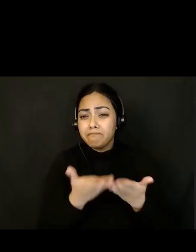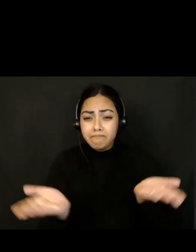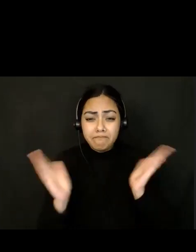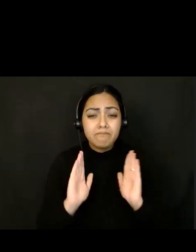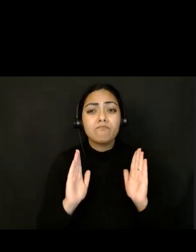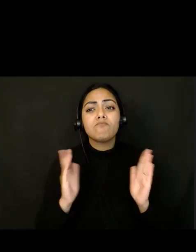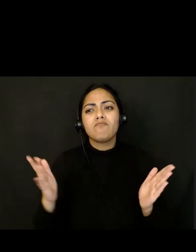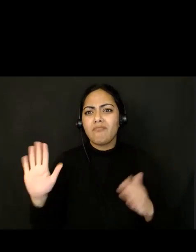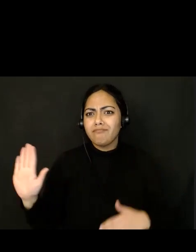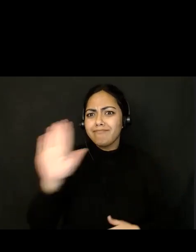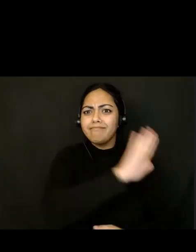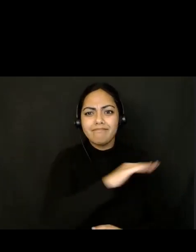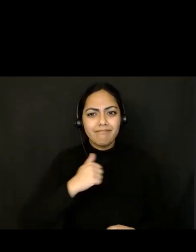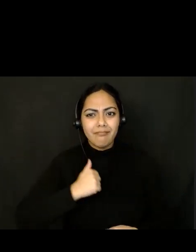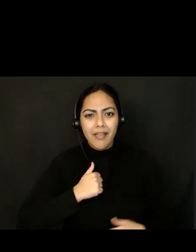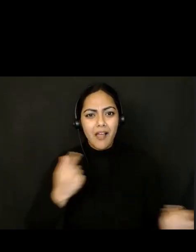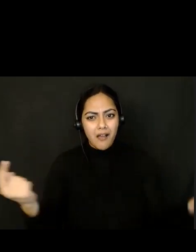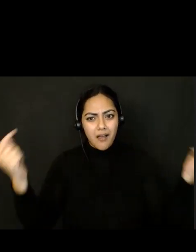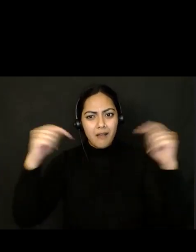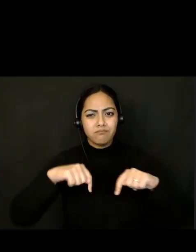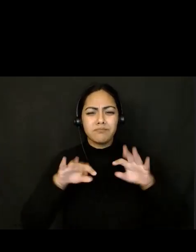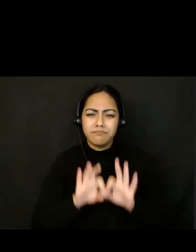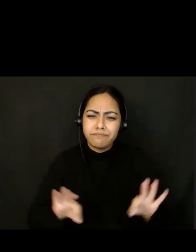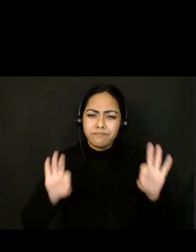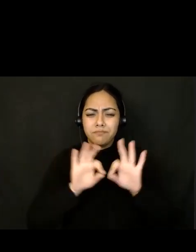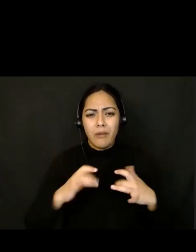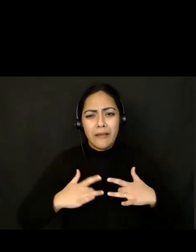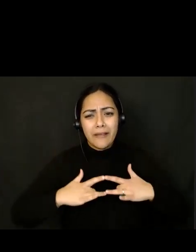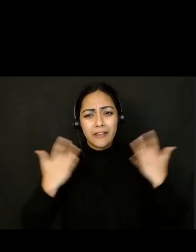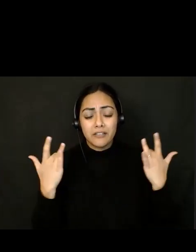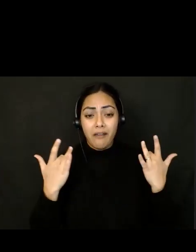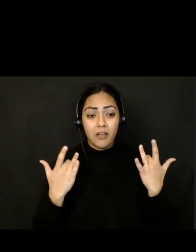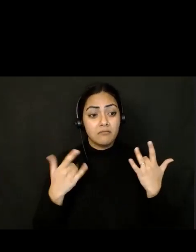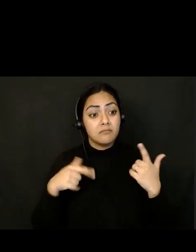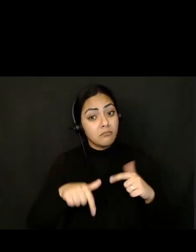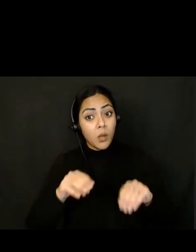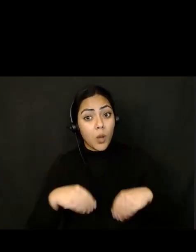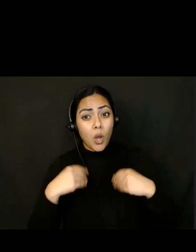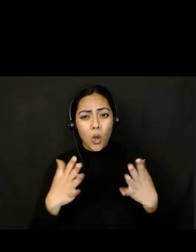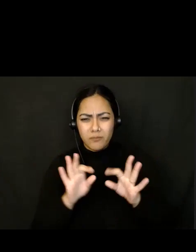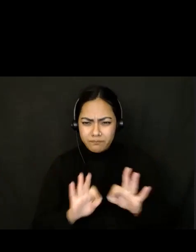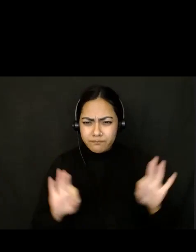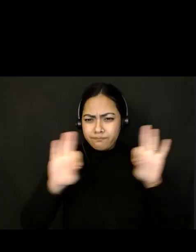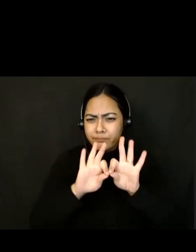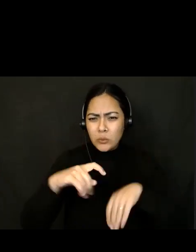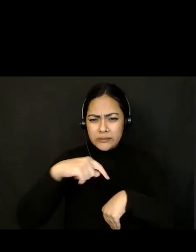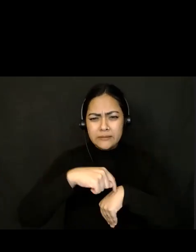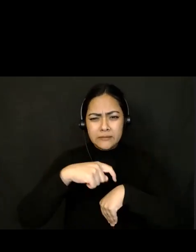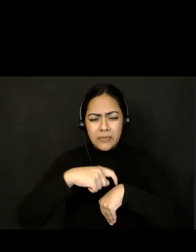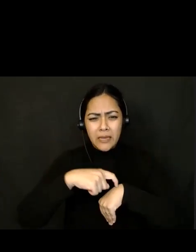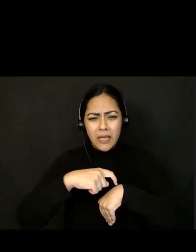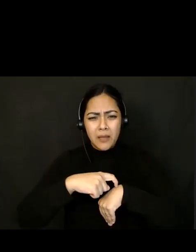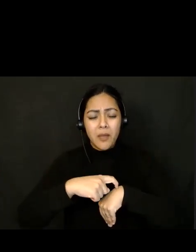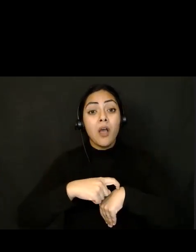important event. The timing of this event could not be more critical, not only because it's during the global